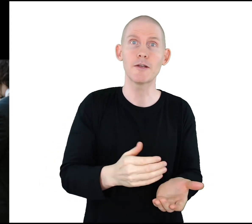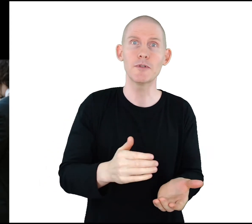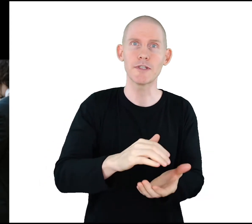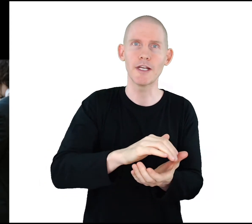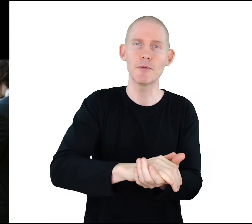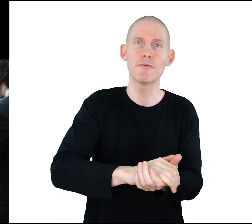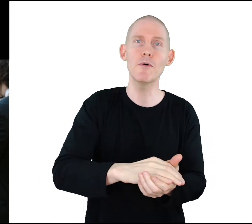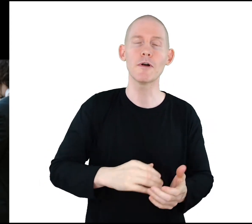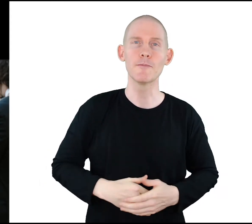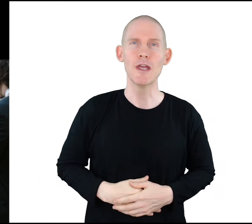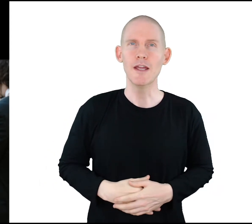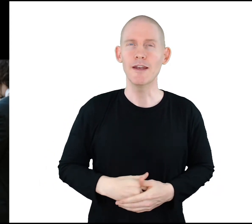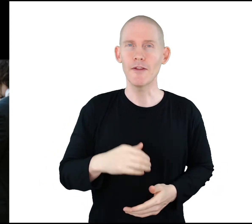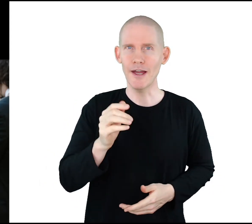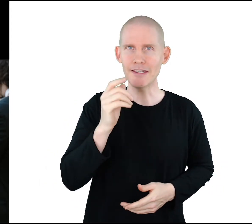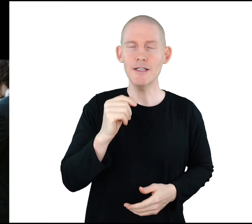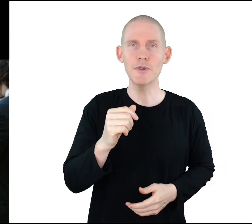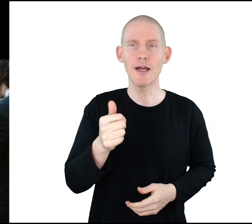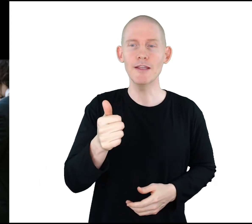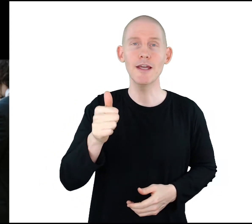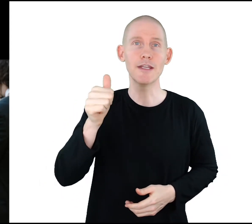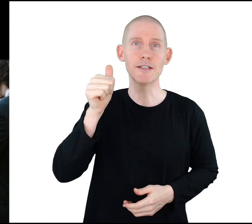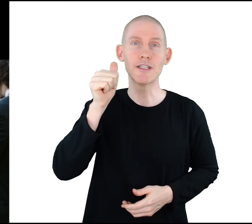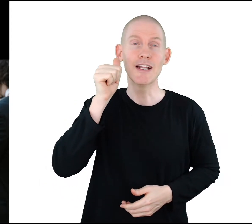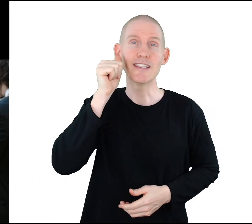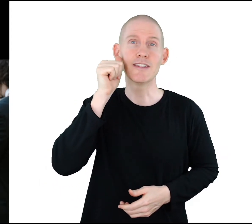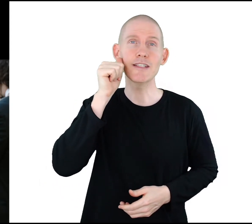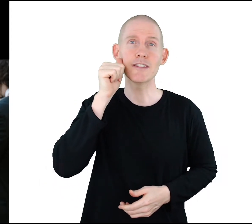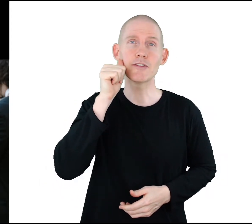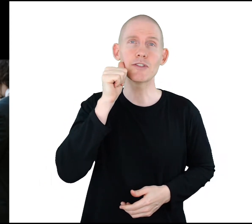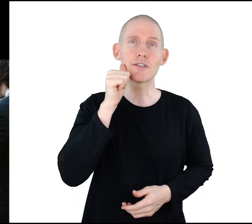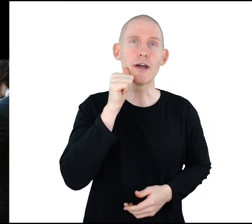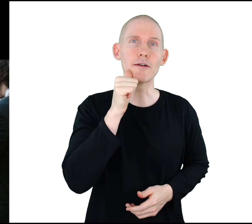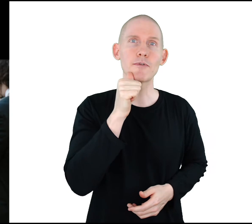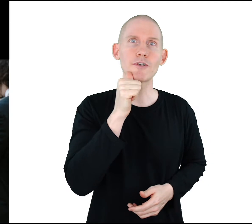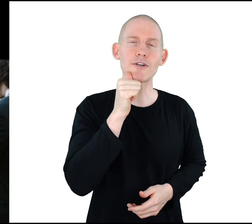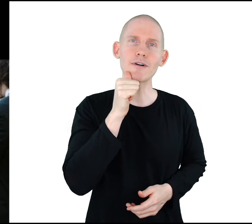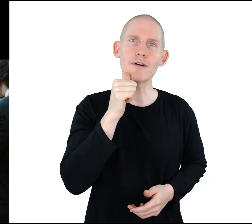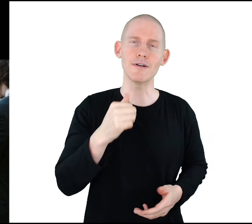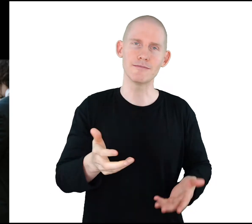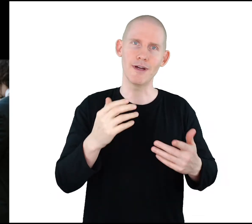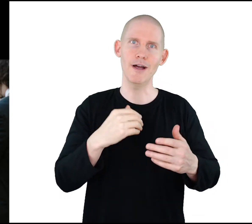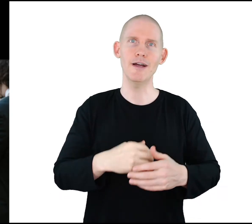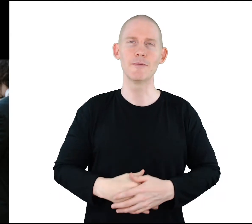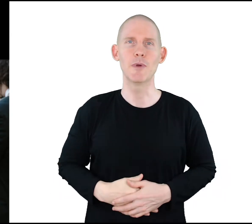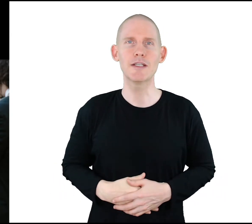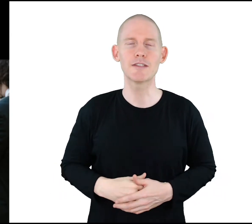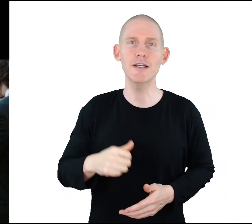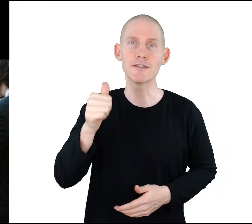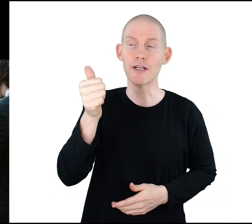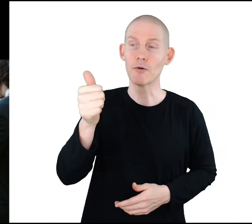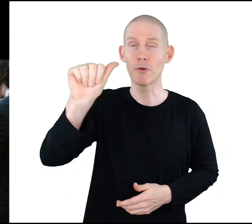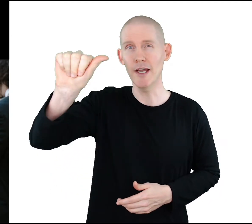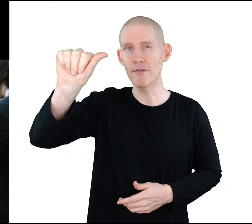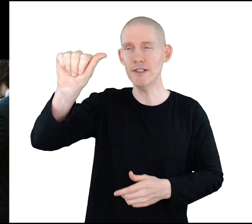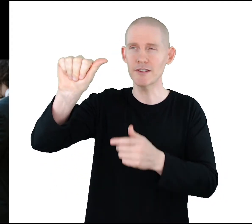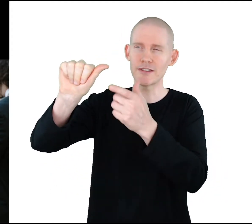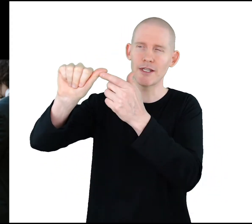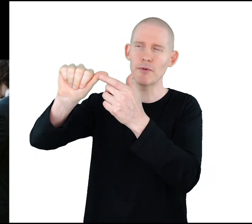we signed it before. Now the idea behind that is this is the sign for girl. Makes sense. Where we have this tip of the